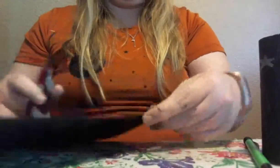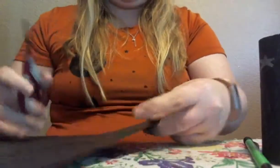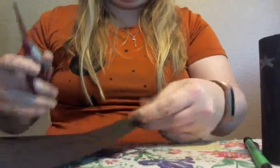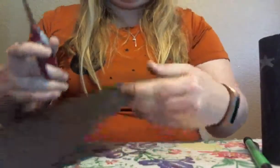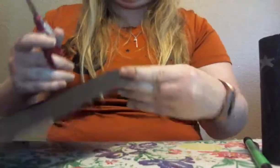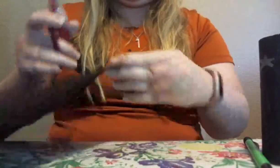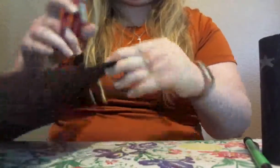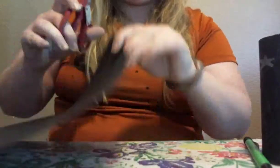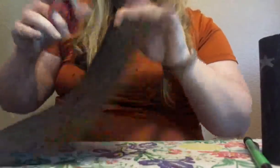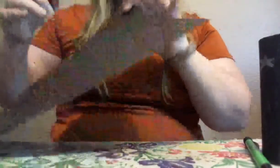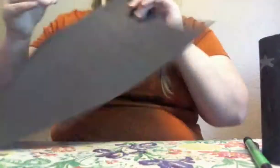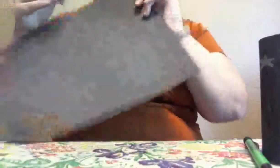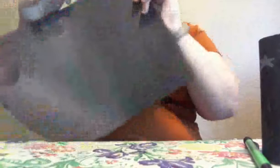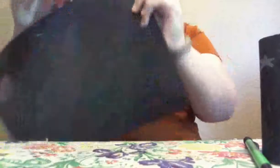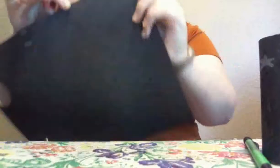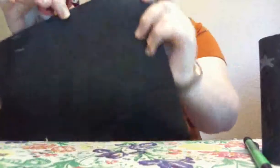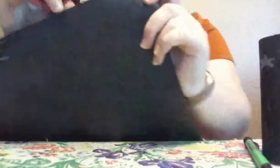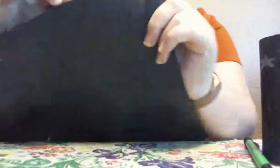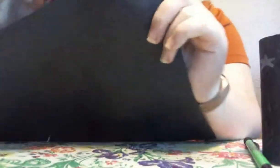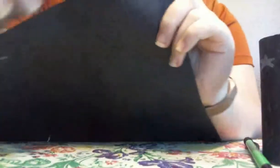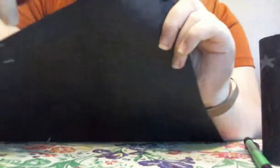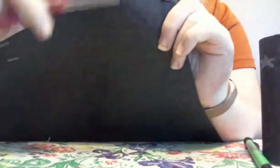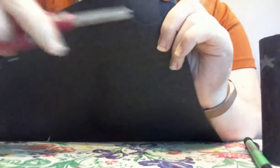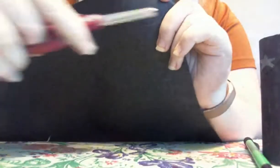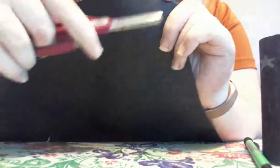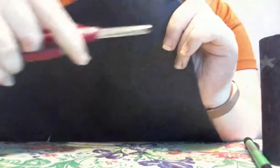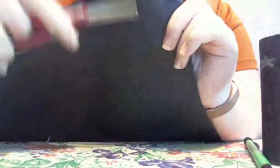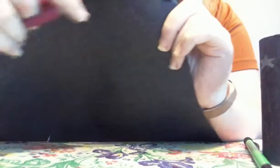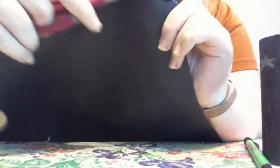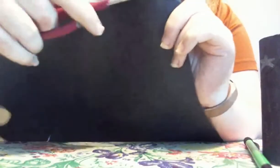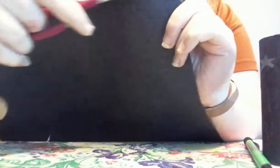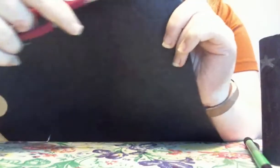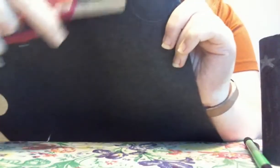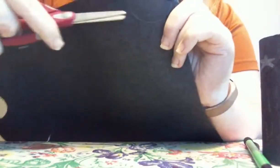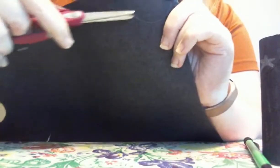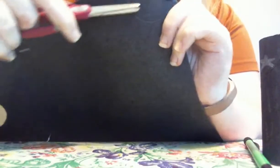So then you're just gonna see how I have this